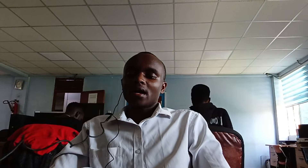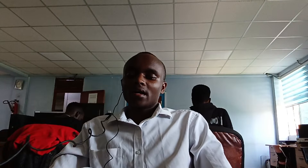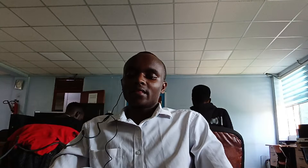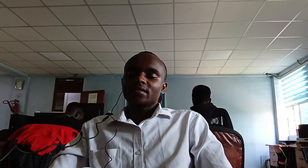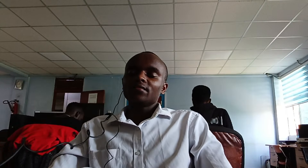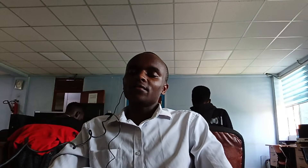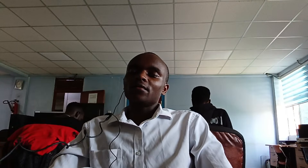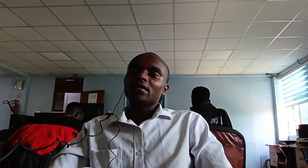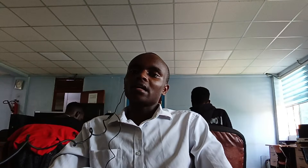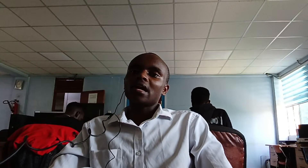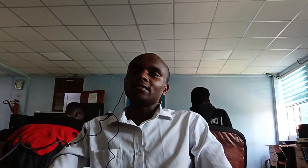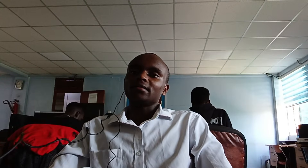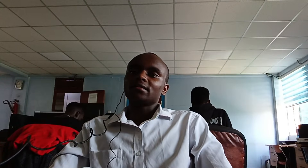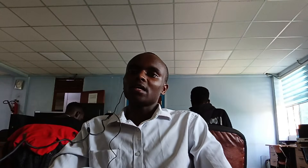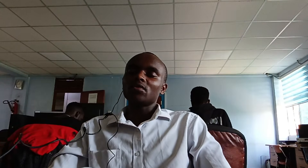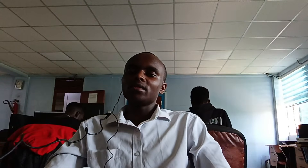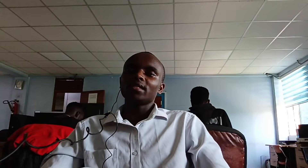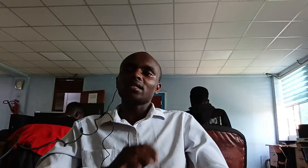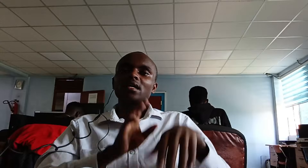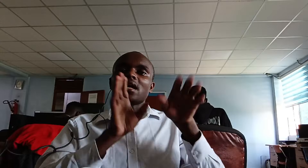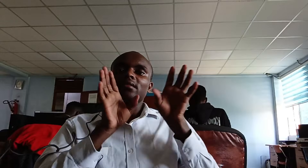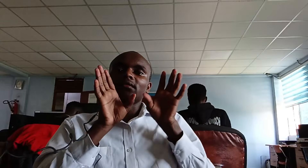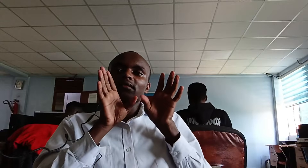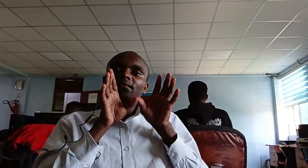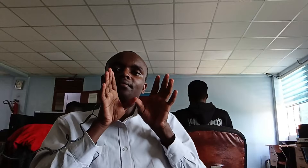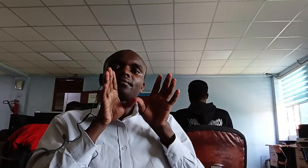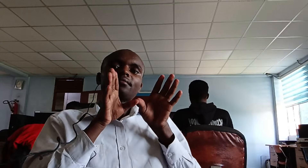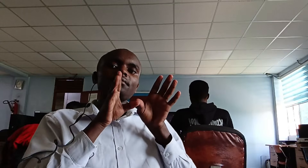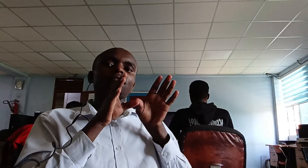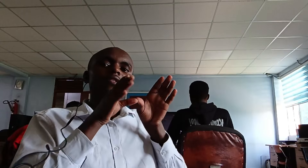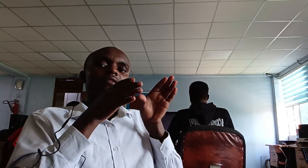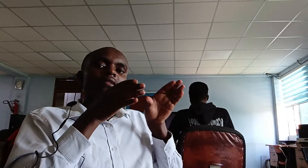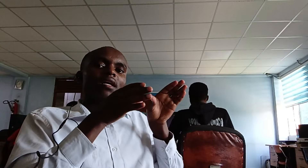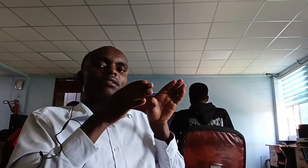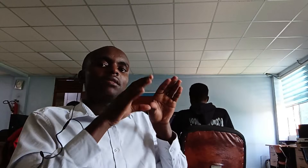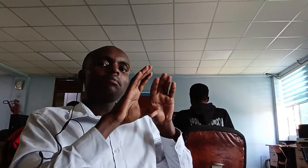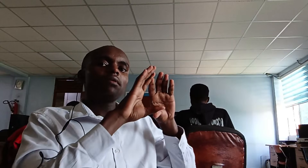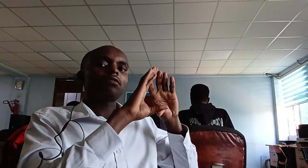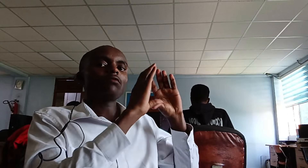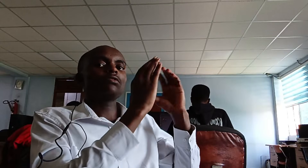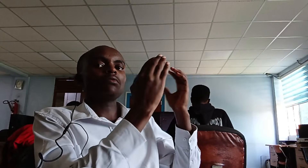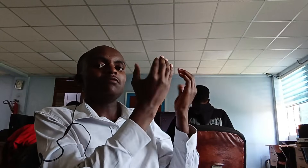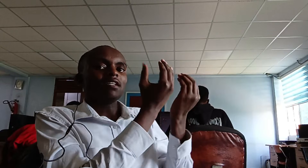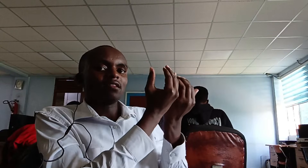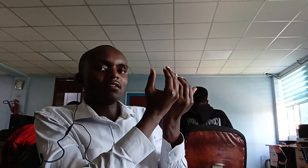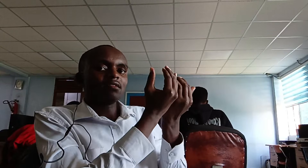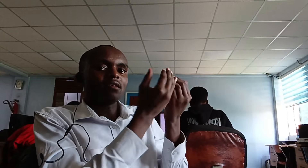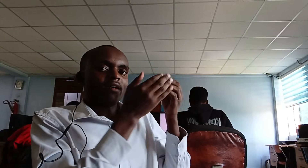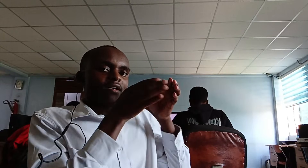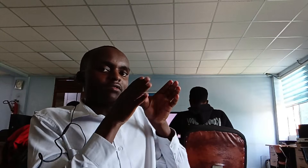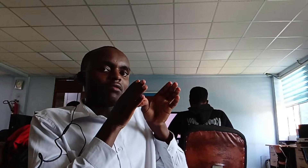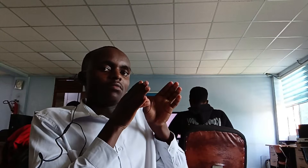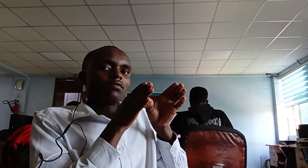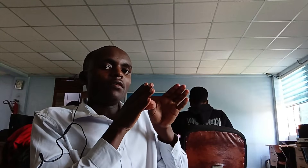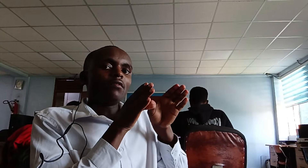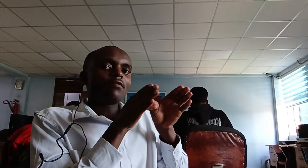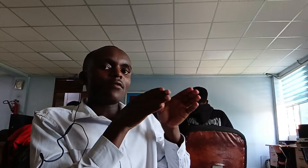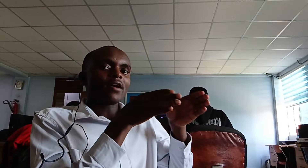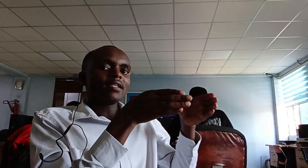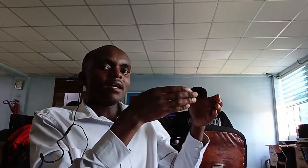the sign for clan. How do we send clan? See handshake. It won't move like this. It will move forward